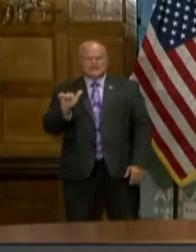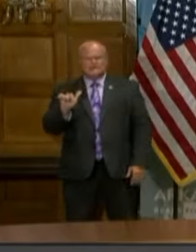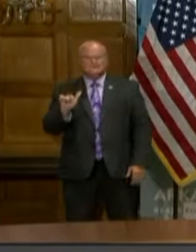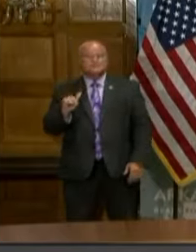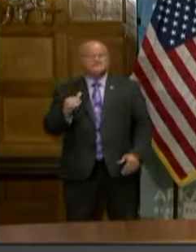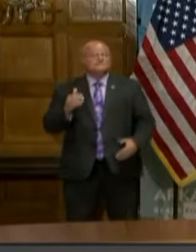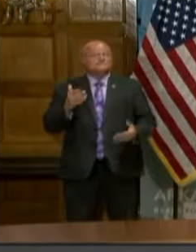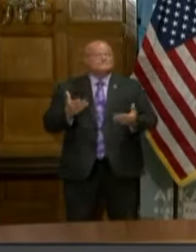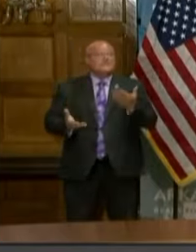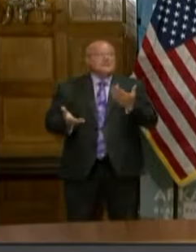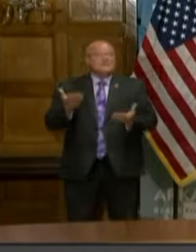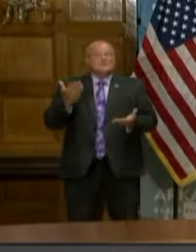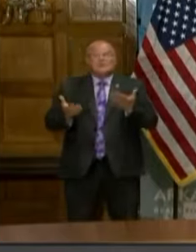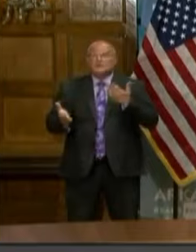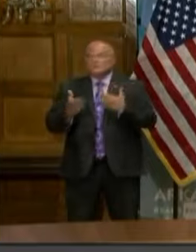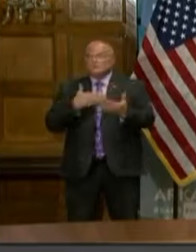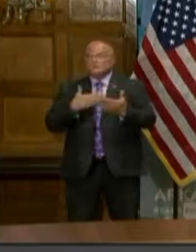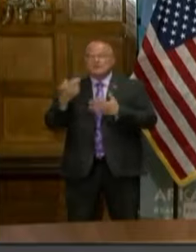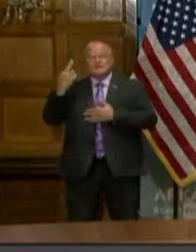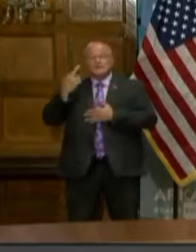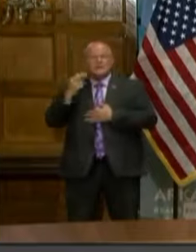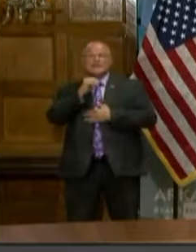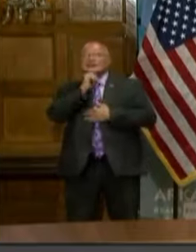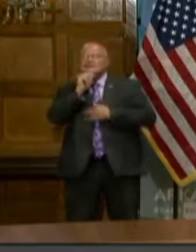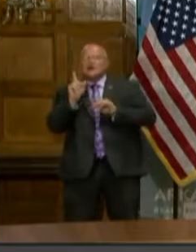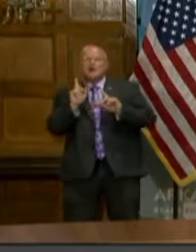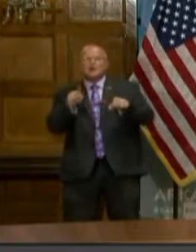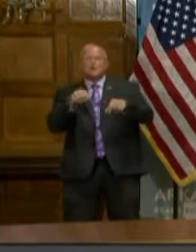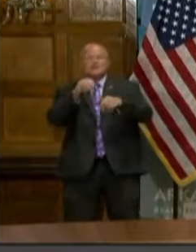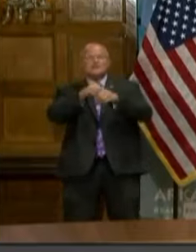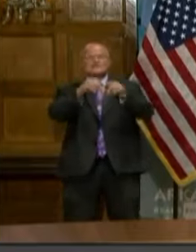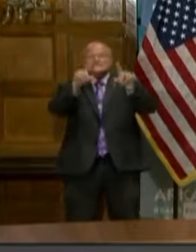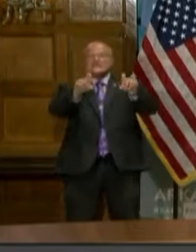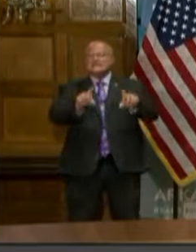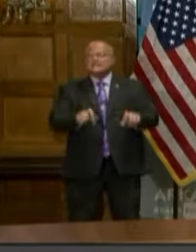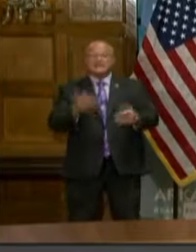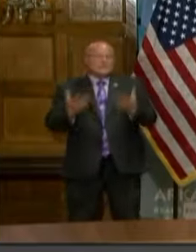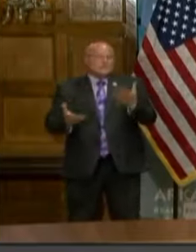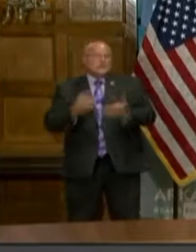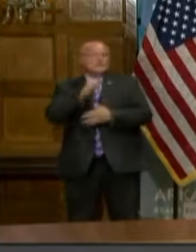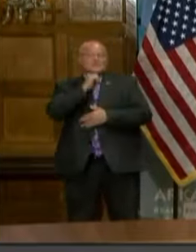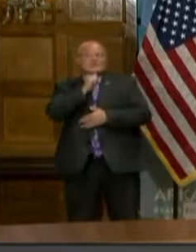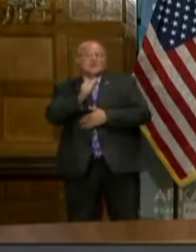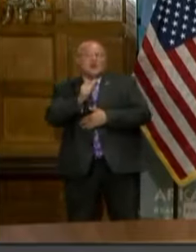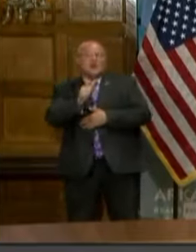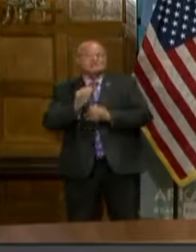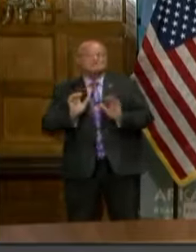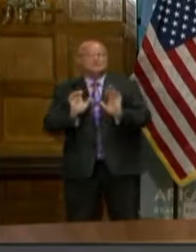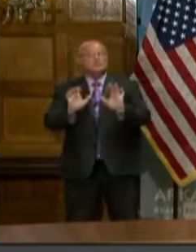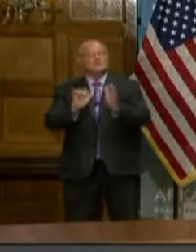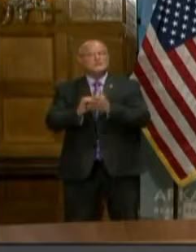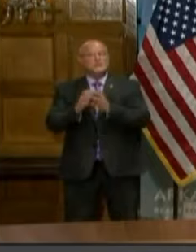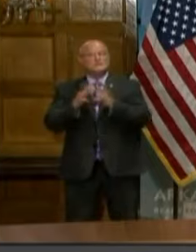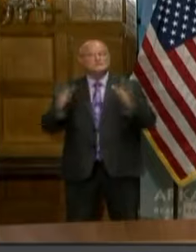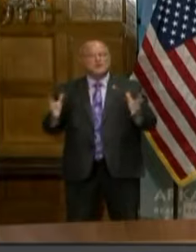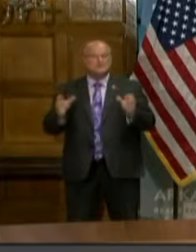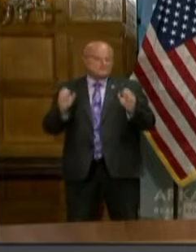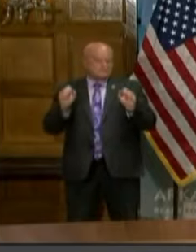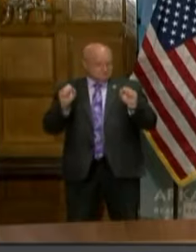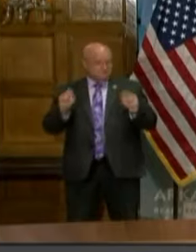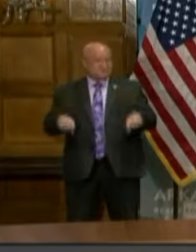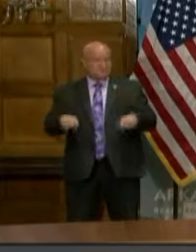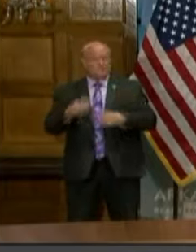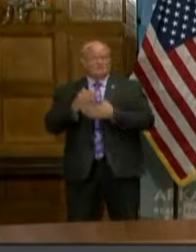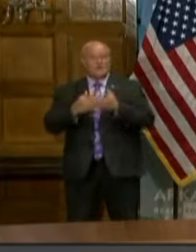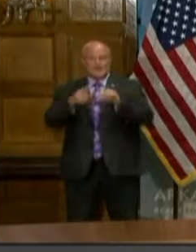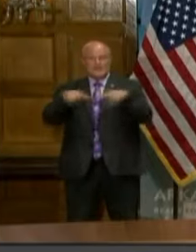that people, for whatever reason, is not going in to get tested. Maybe they're not pushing that as much. That could be